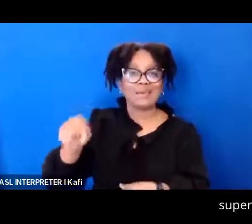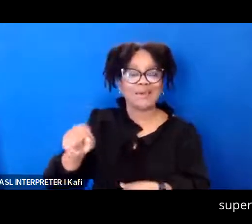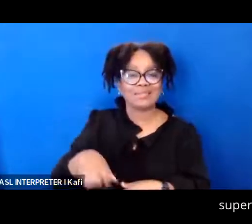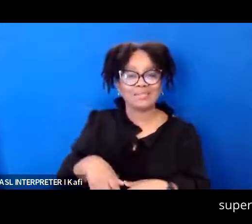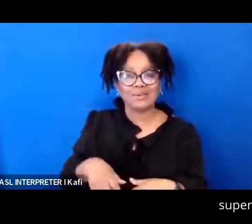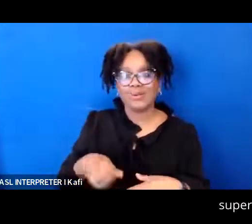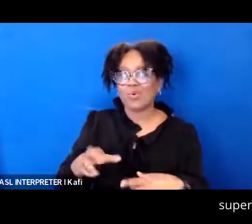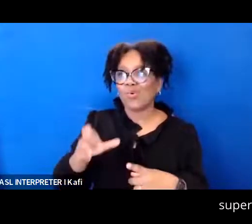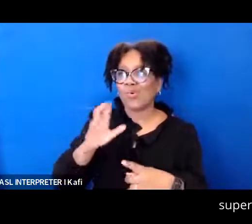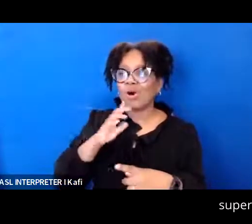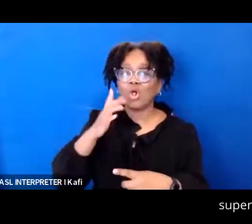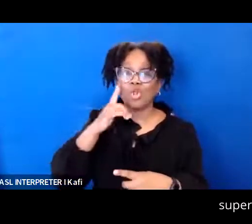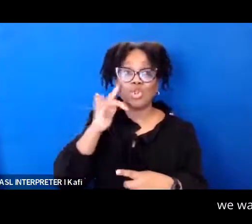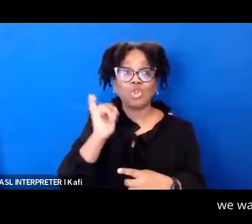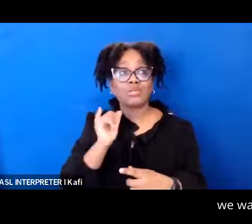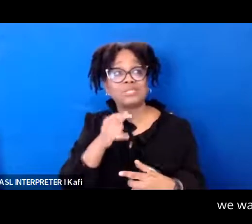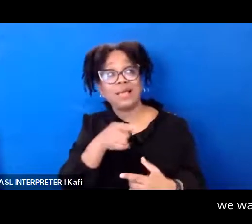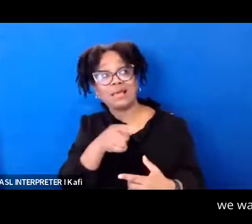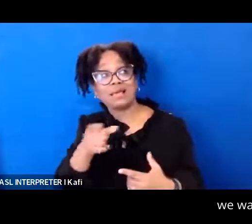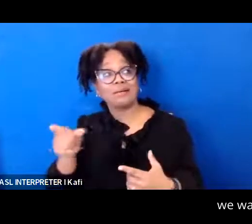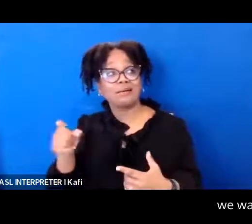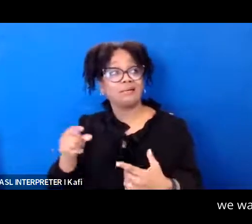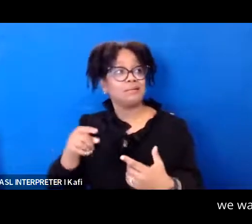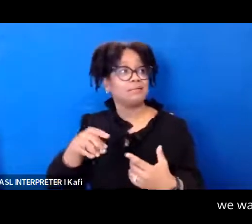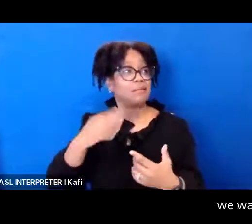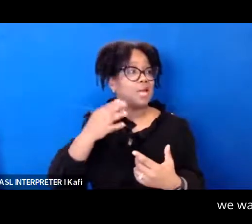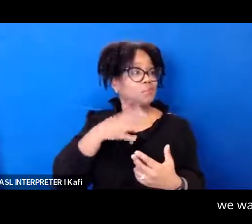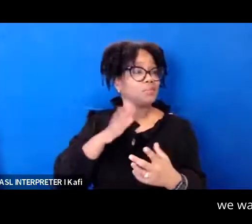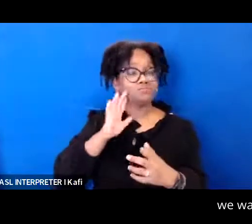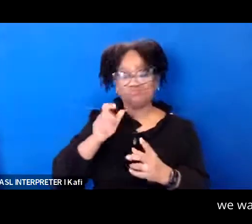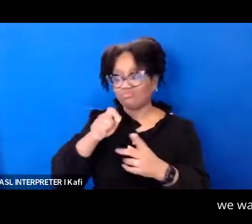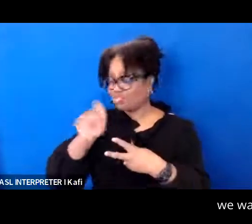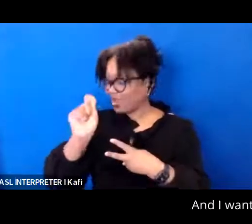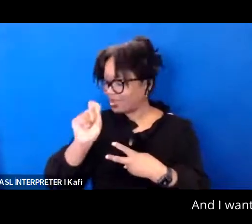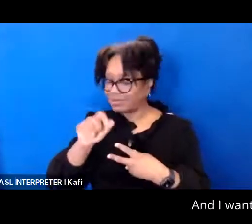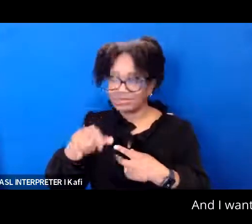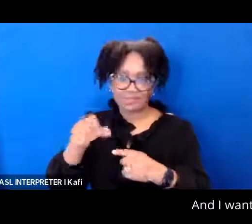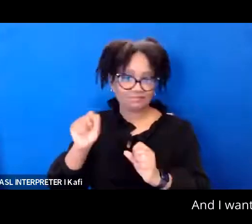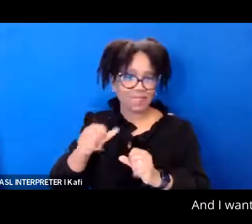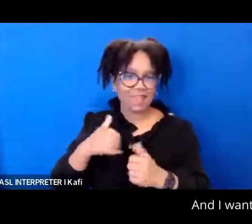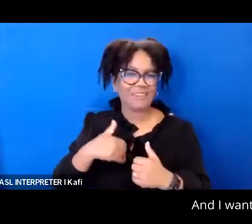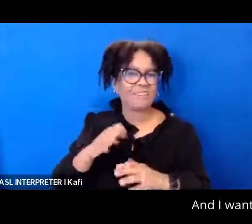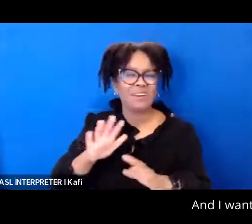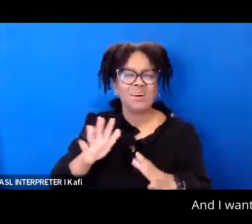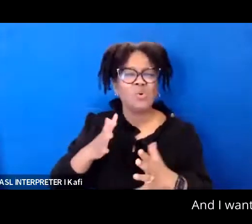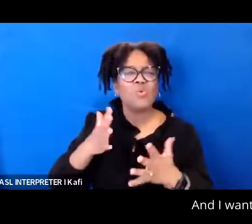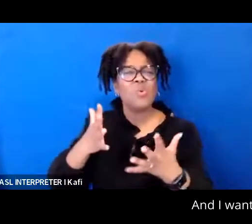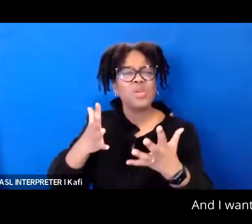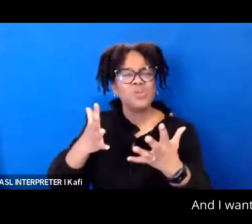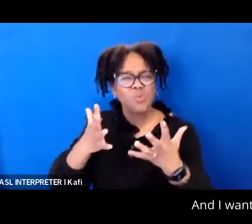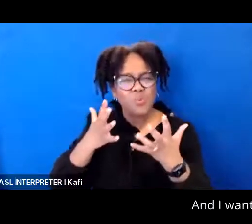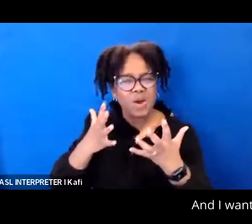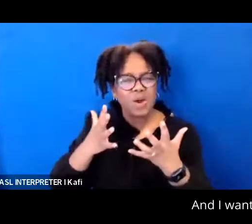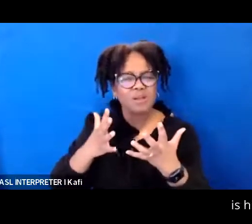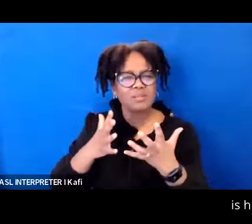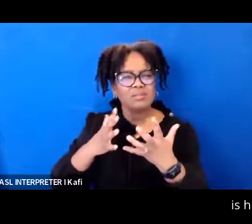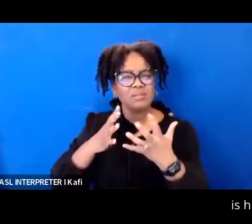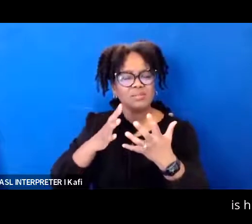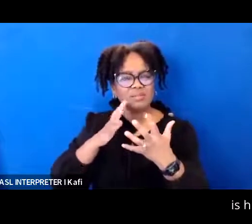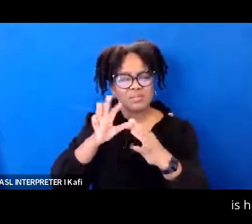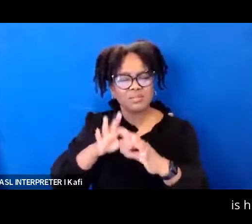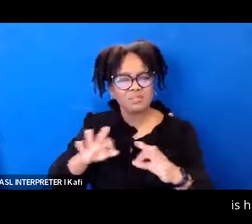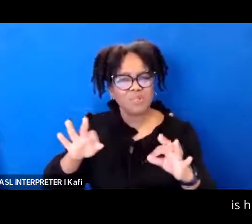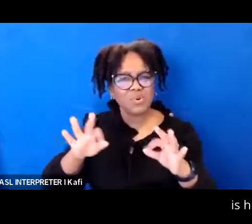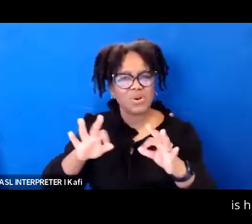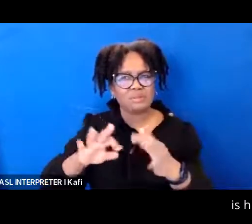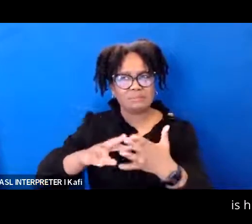cosmetic diversity we want meaningful diversity and i want to stress that judge johnson is